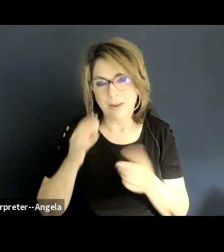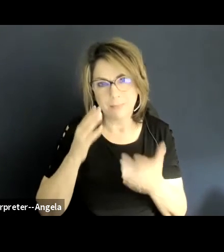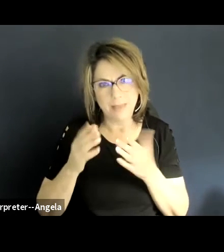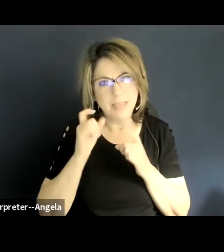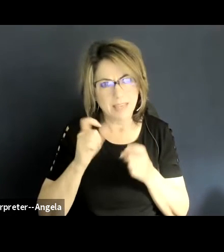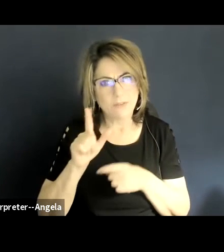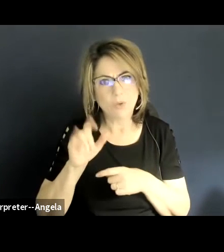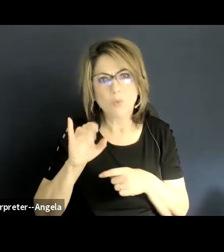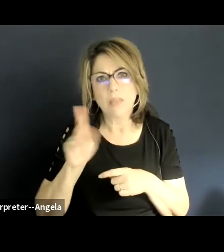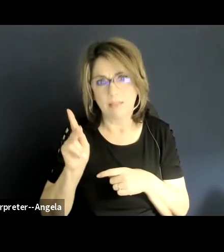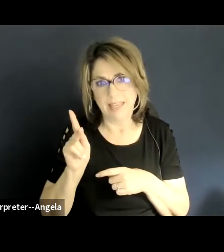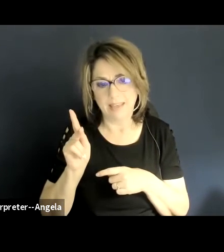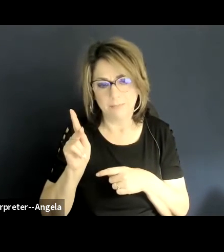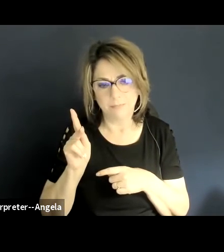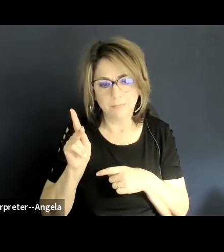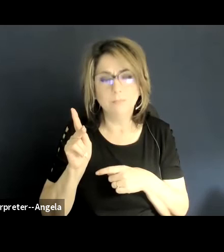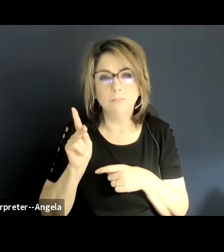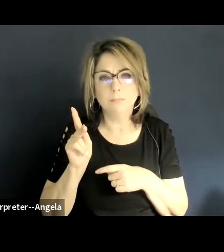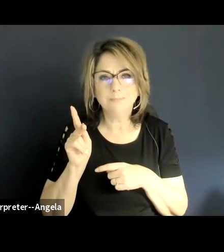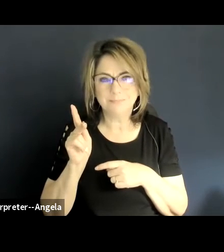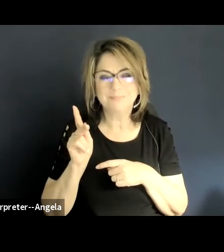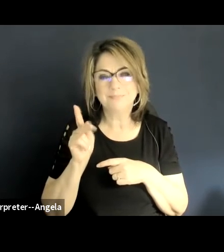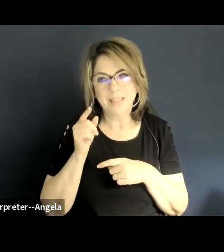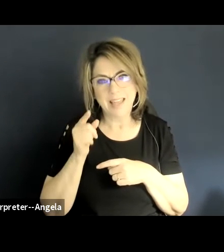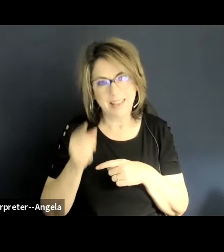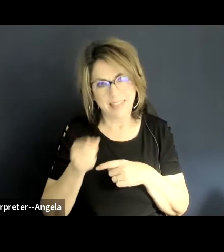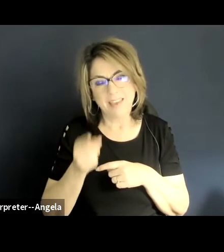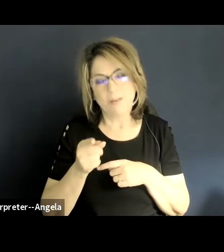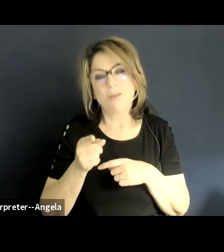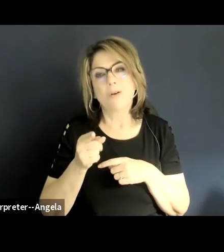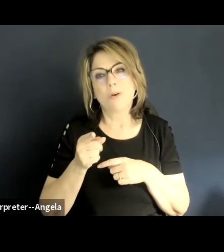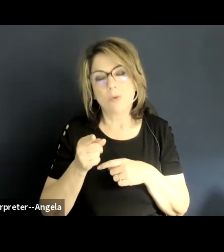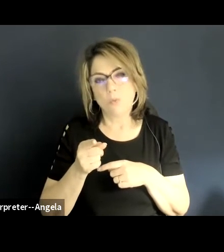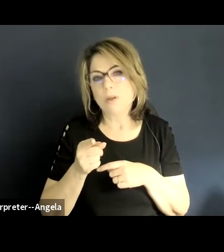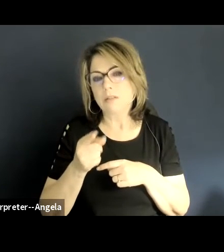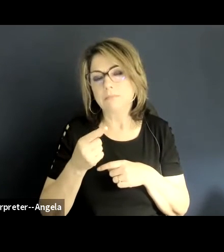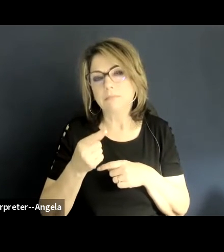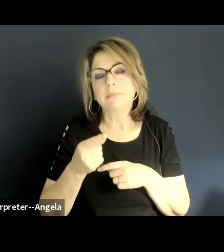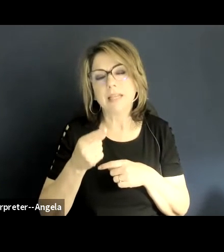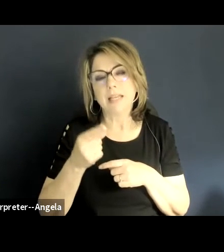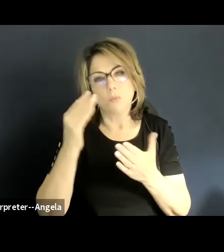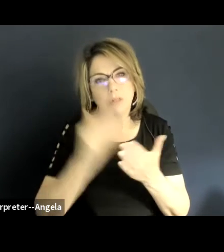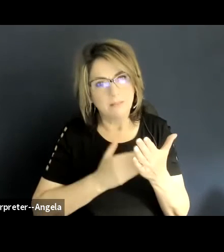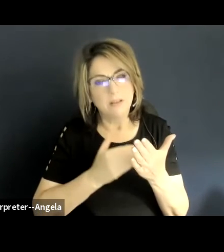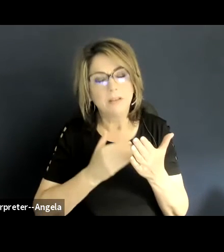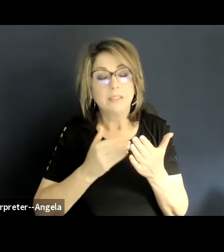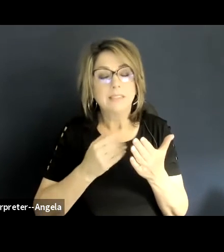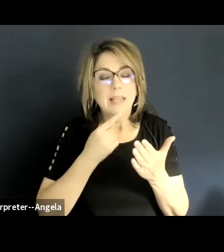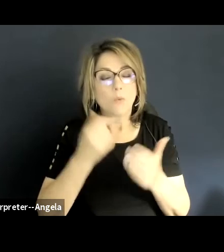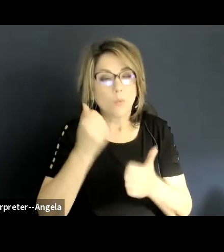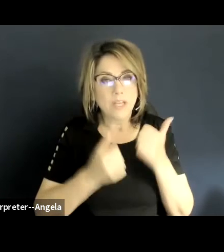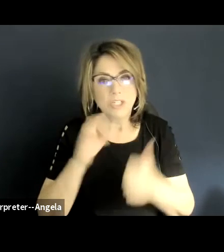that. And it'll tell you as well what MCOs are operating within your state.